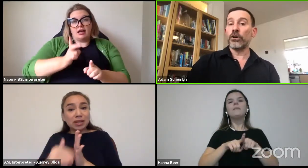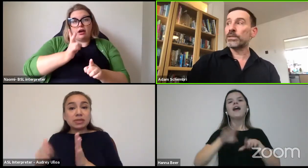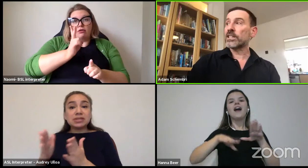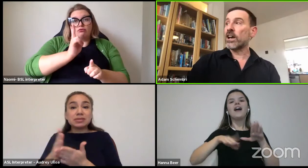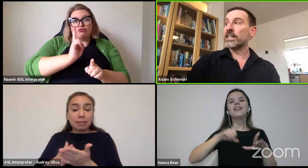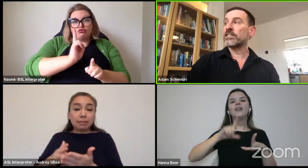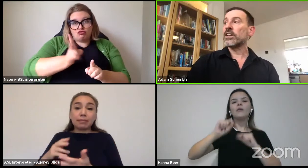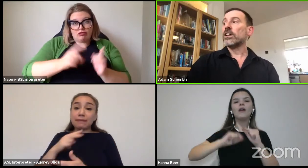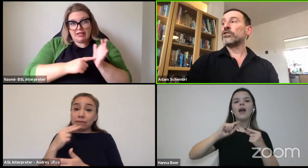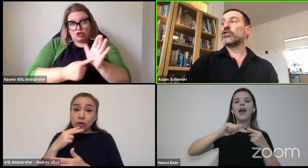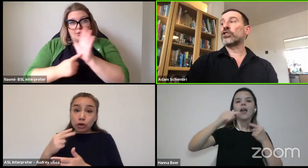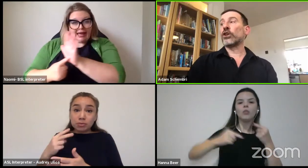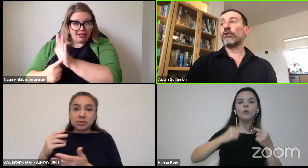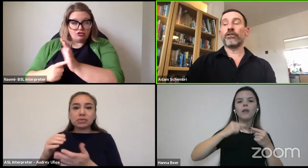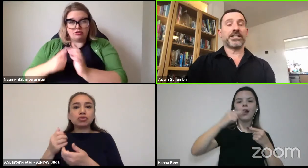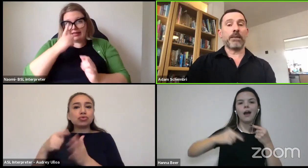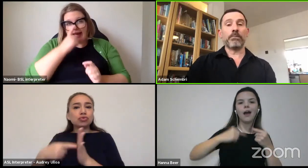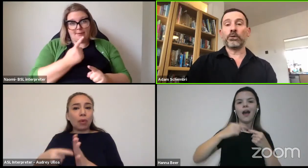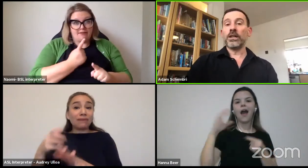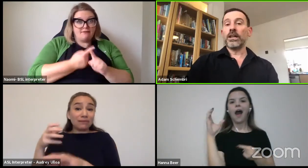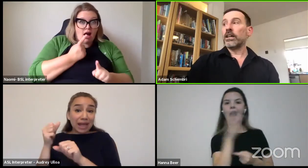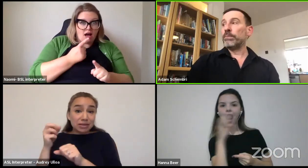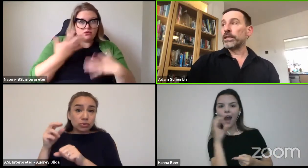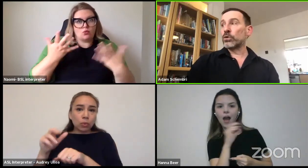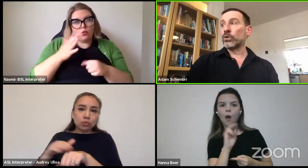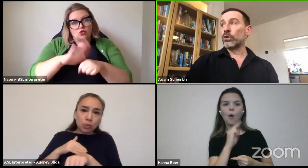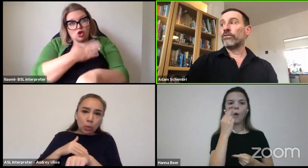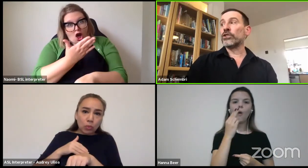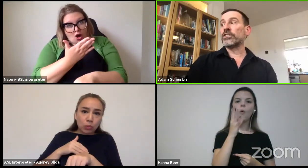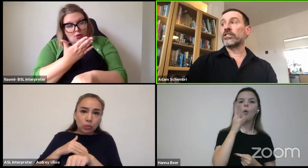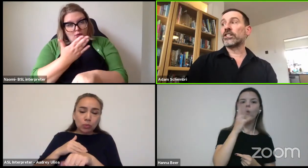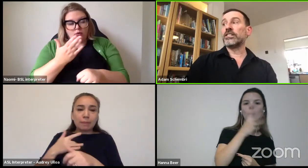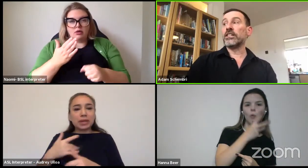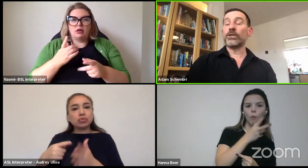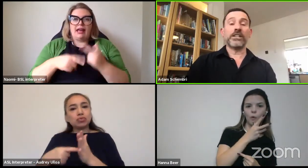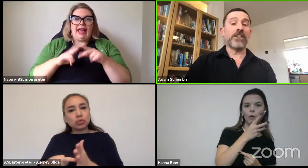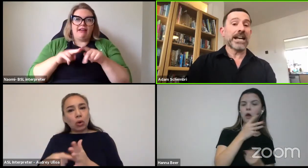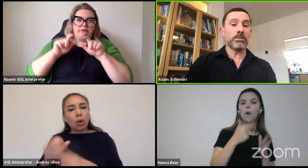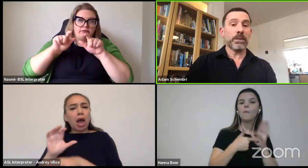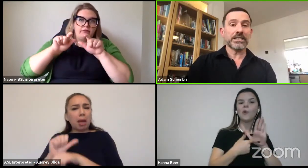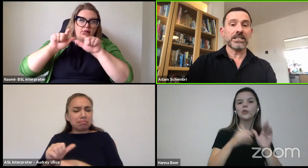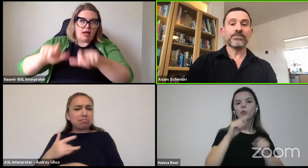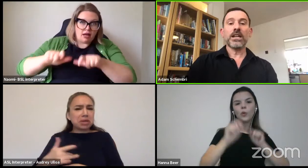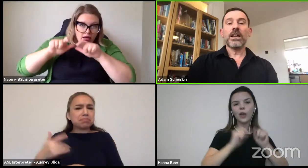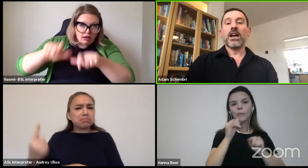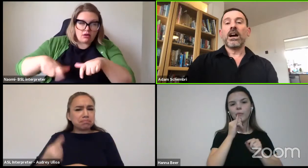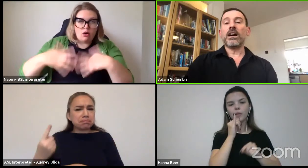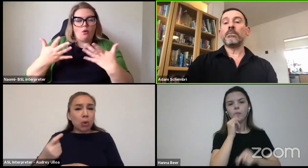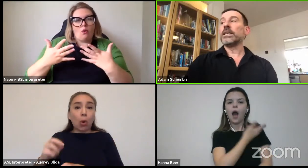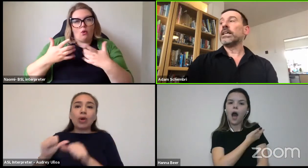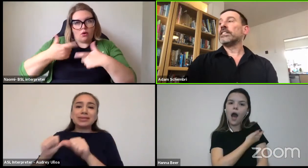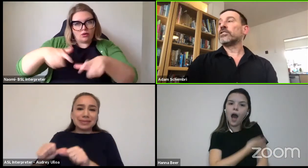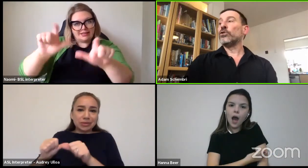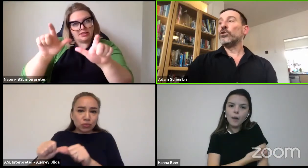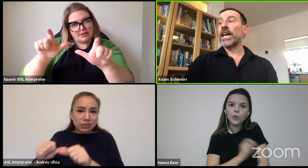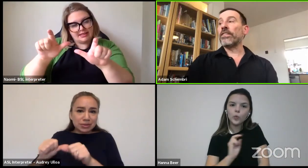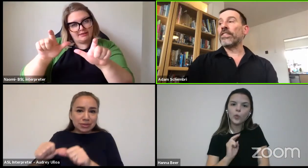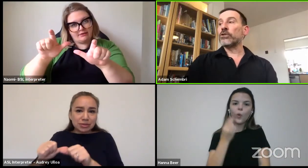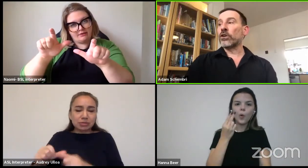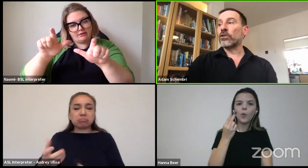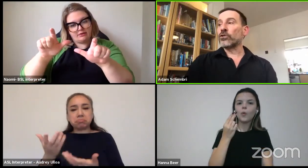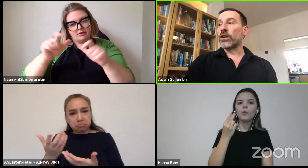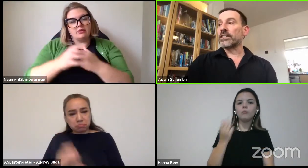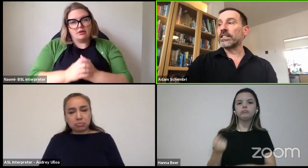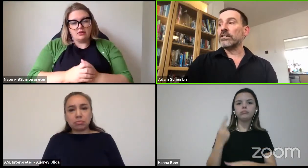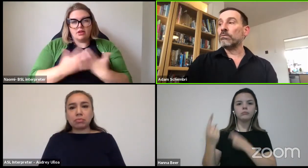some verb signs to show, for example, habitual versus continuative aspect. So you get